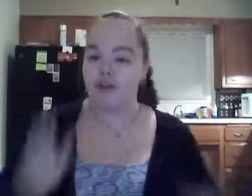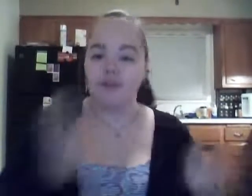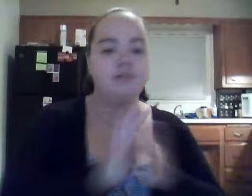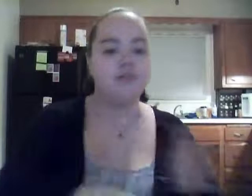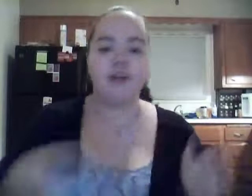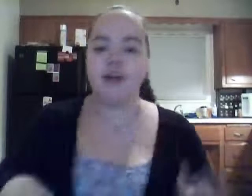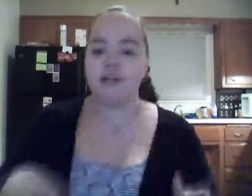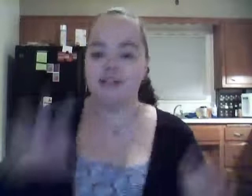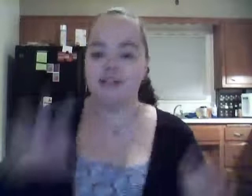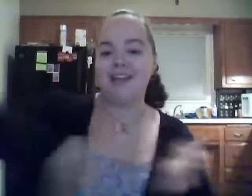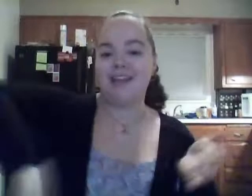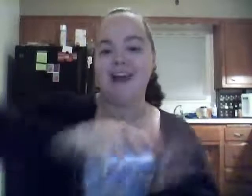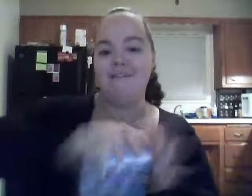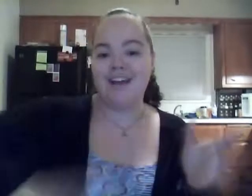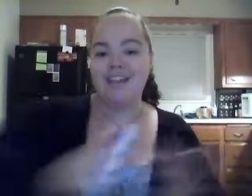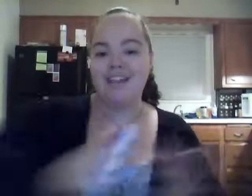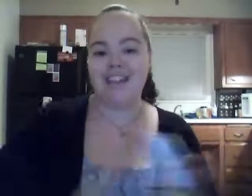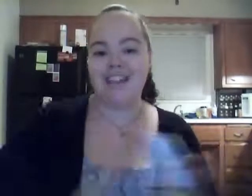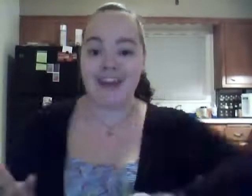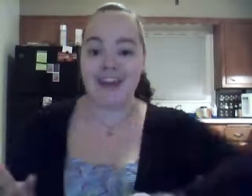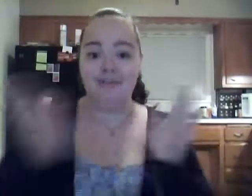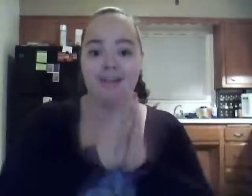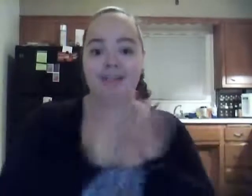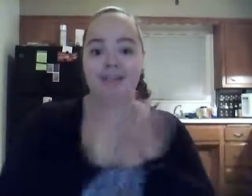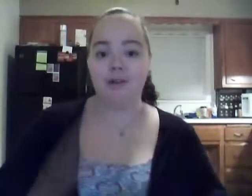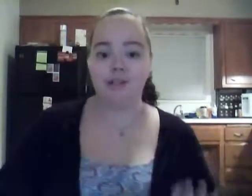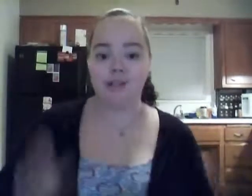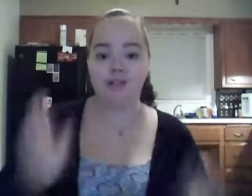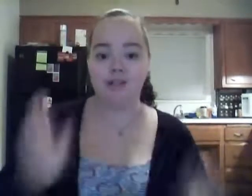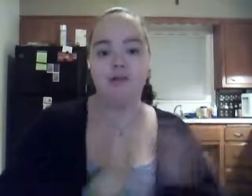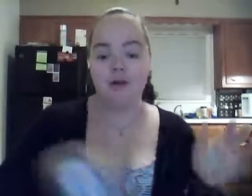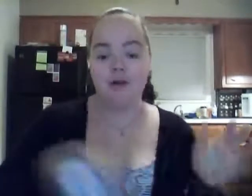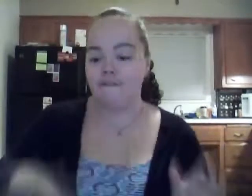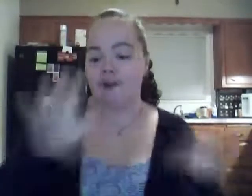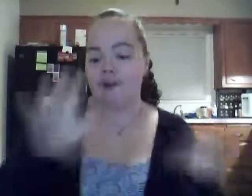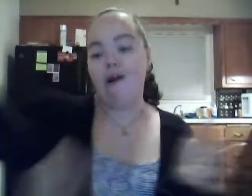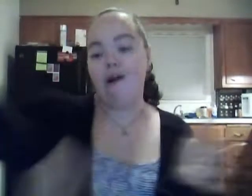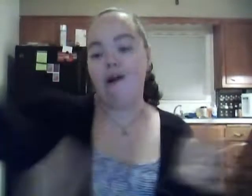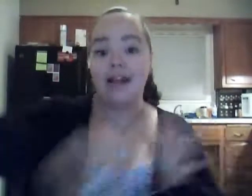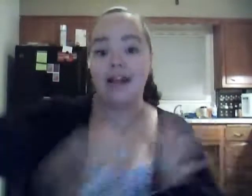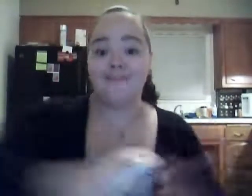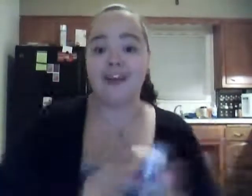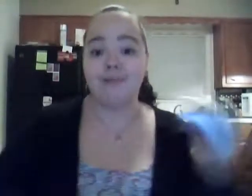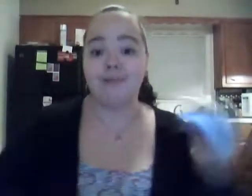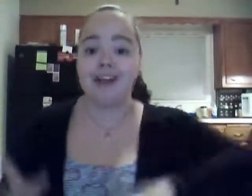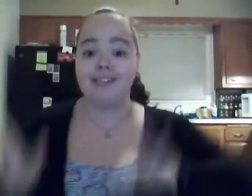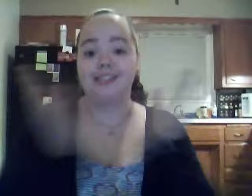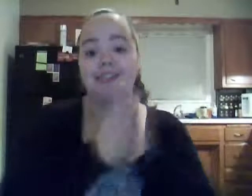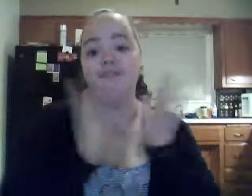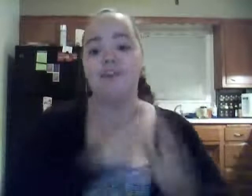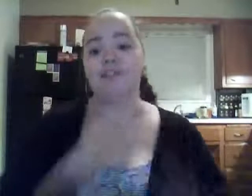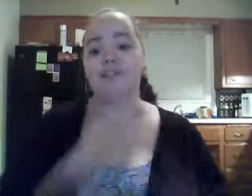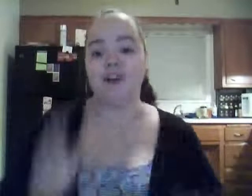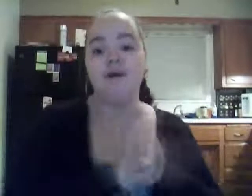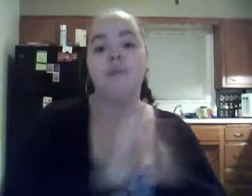their nose to spite their face I think you need some words to show For your alleged faithful, there's a difference, you know